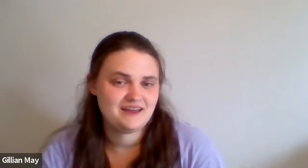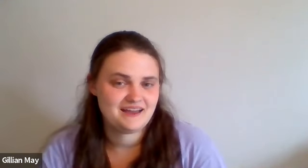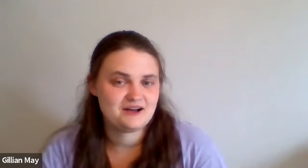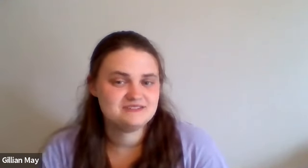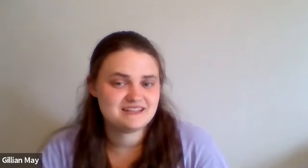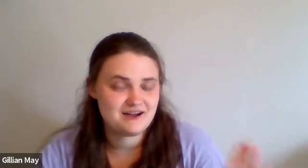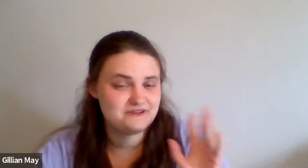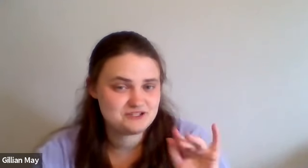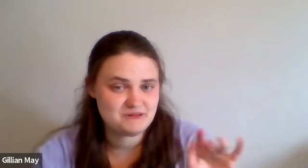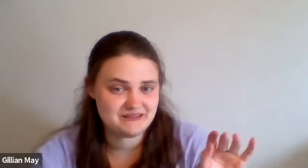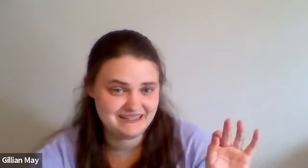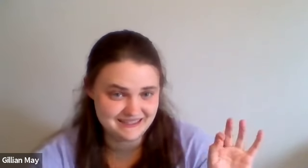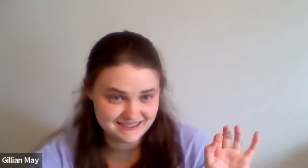Okay, I'll finger spell it again.